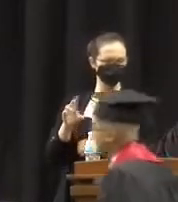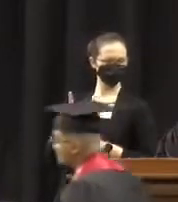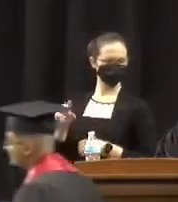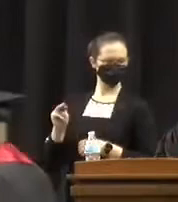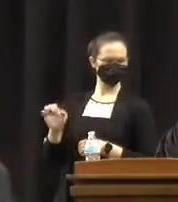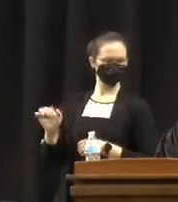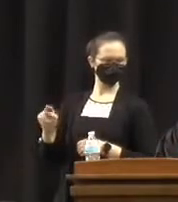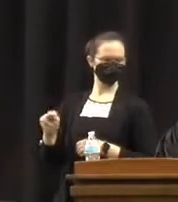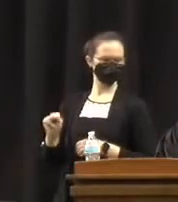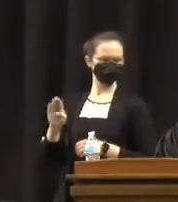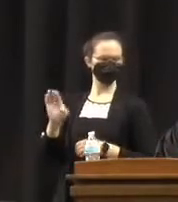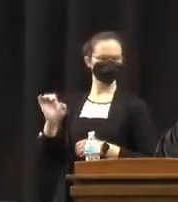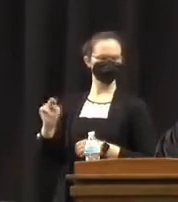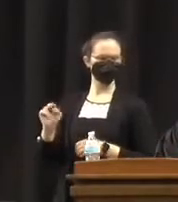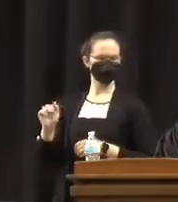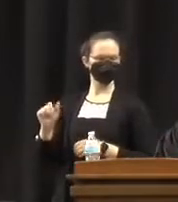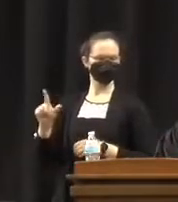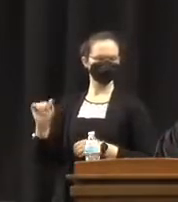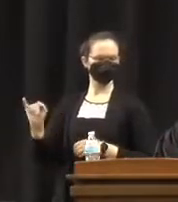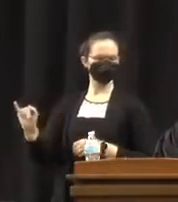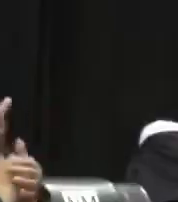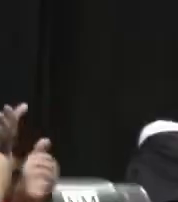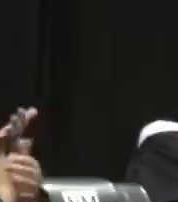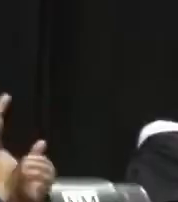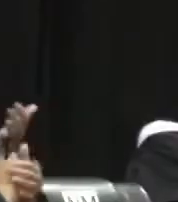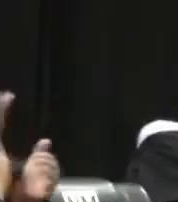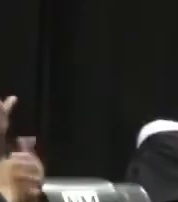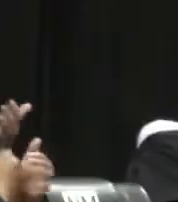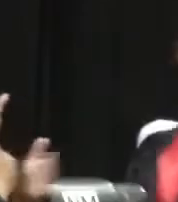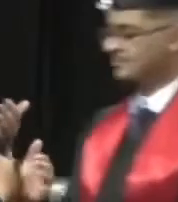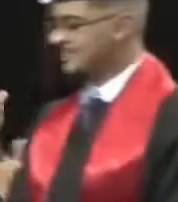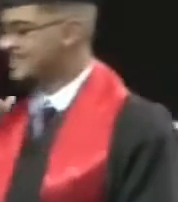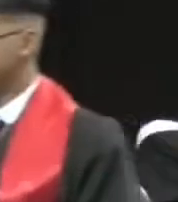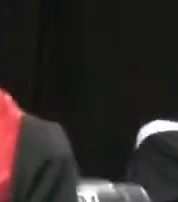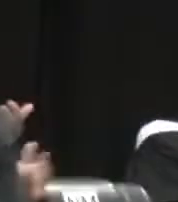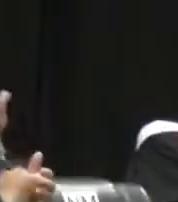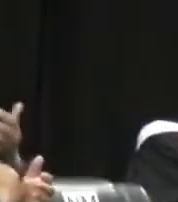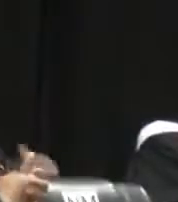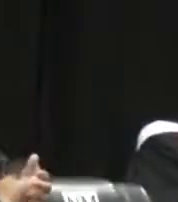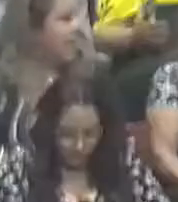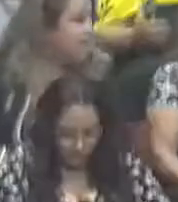Abdurrahman Ben Ali, Meritorious Graduate.